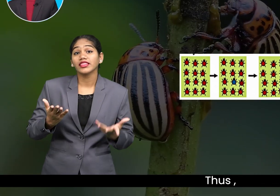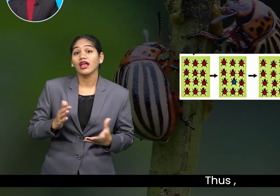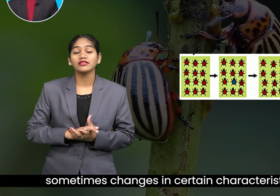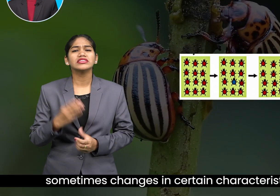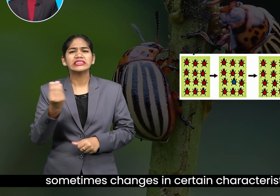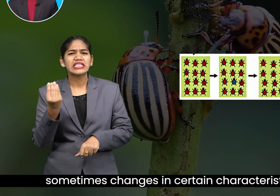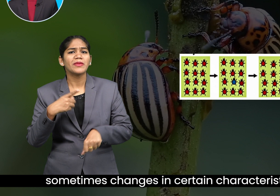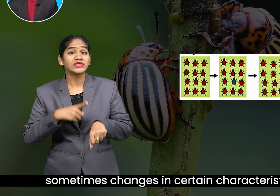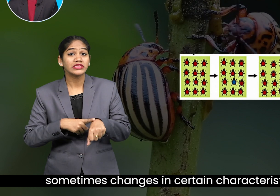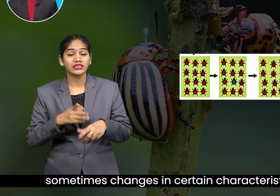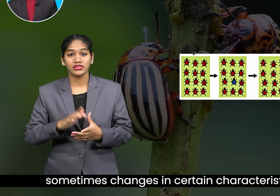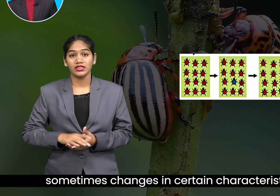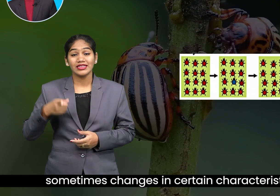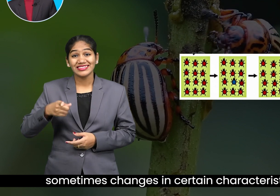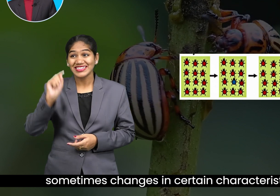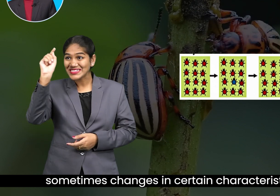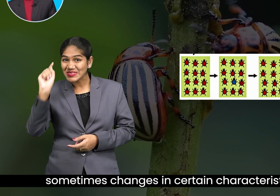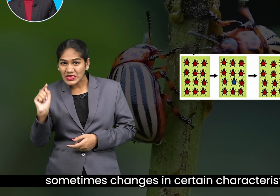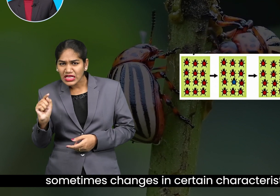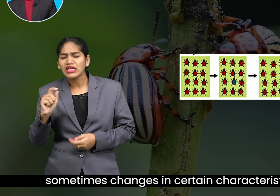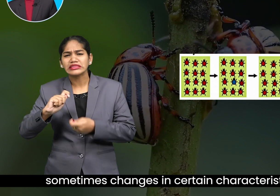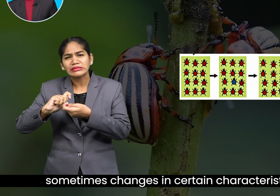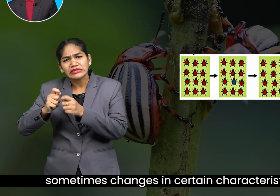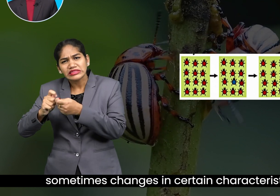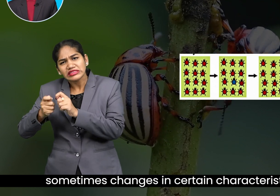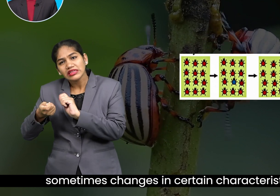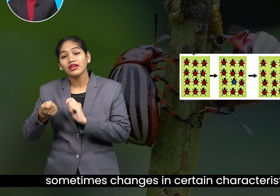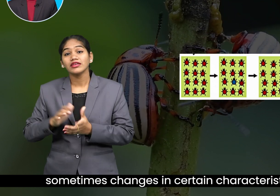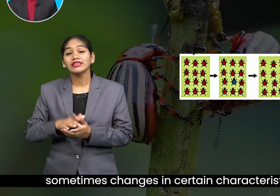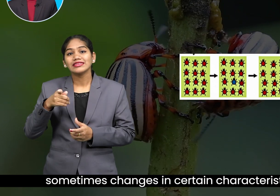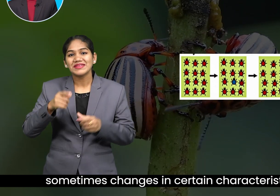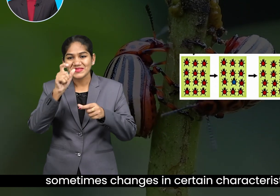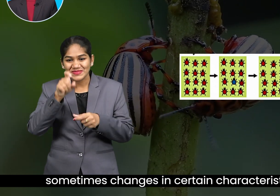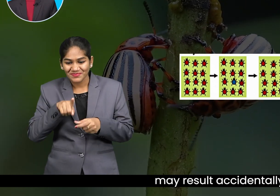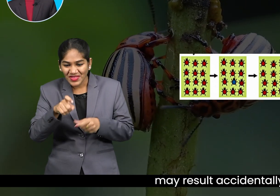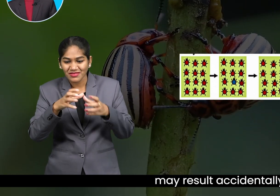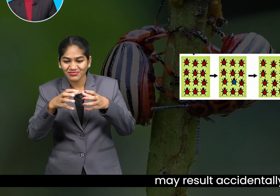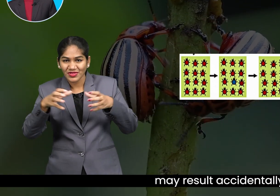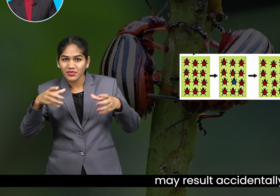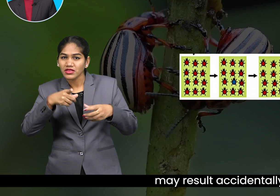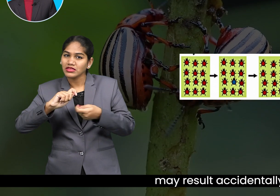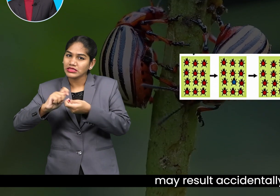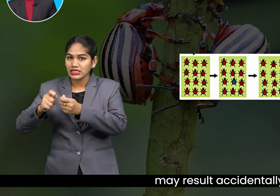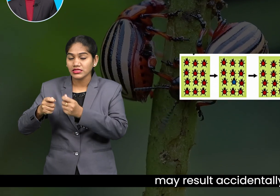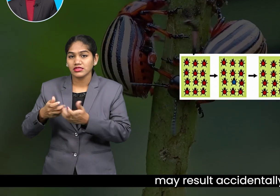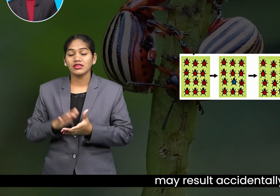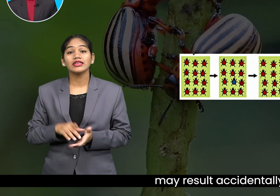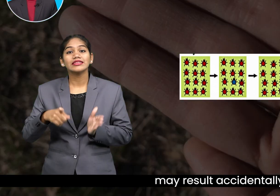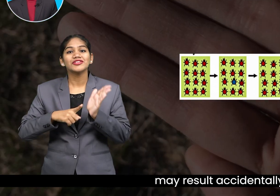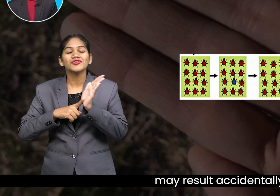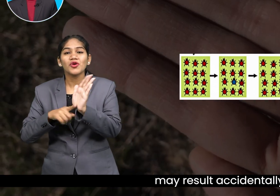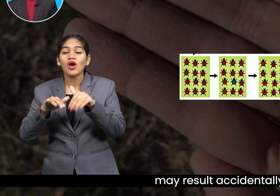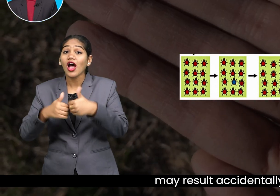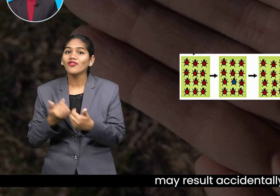Thus, sometimes changes in certain characteristics of the population may result